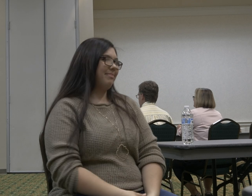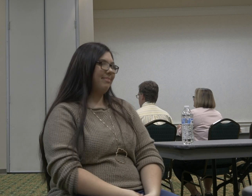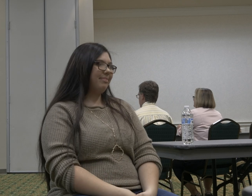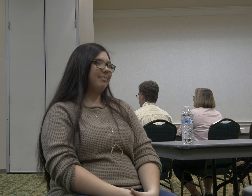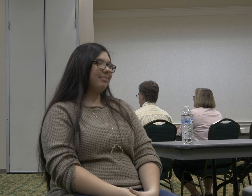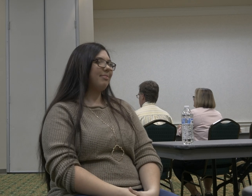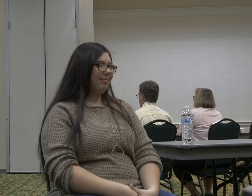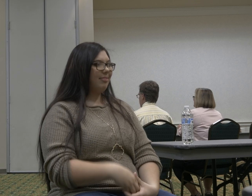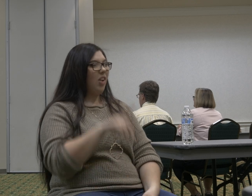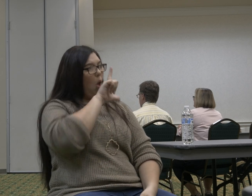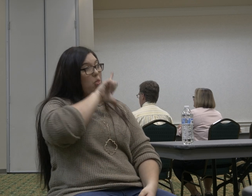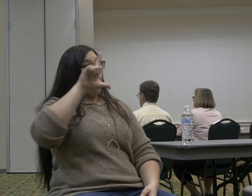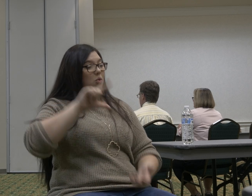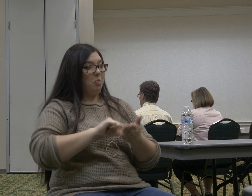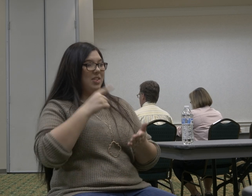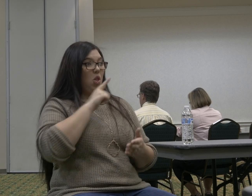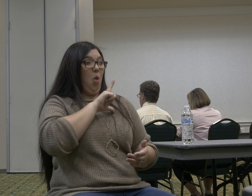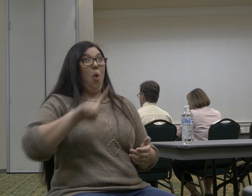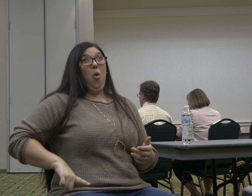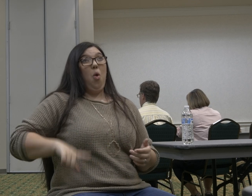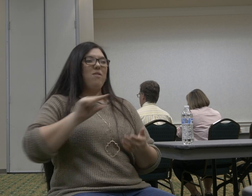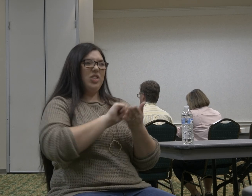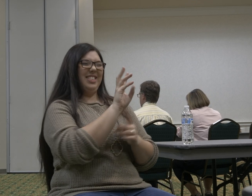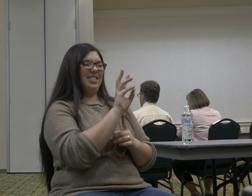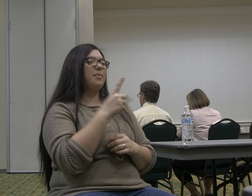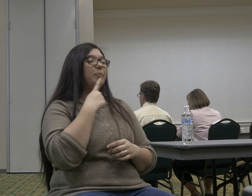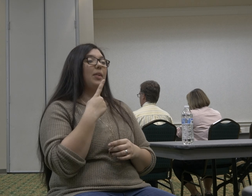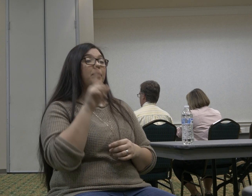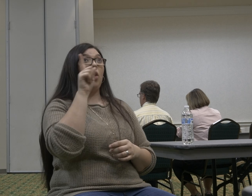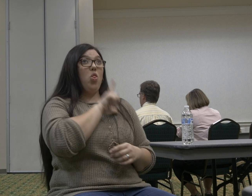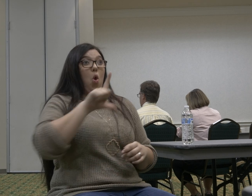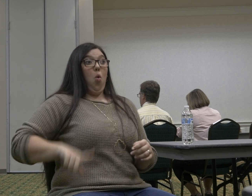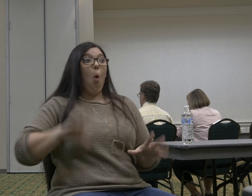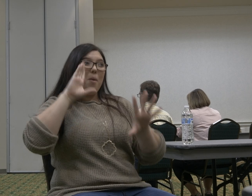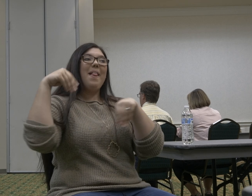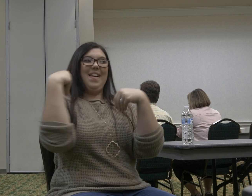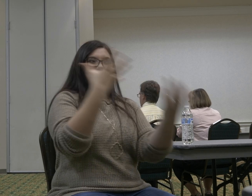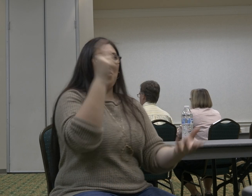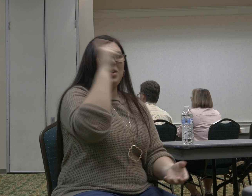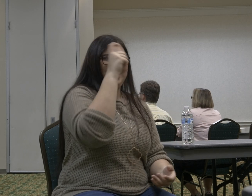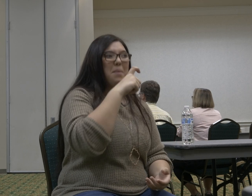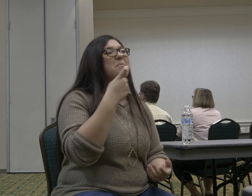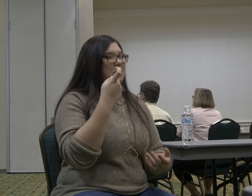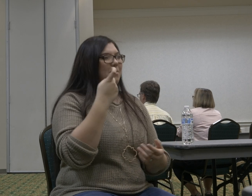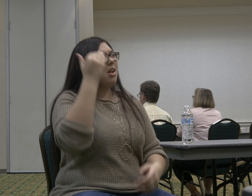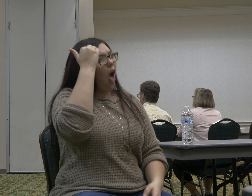For the Lord gives wisdom, verse 6, from His mouth come knowledge and understanding.